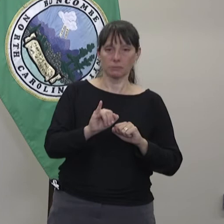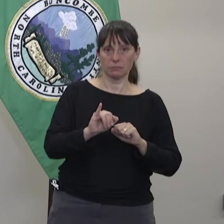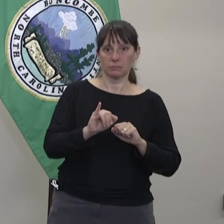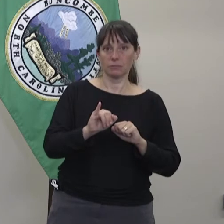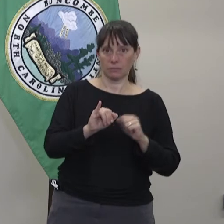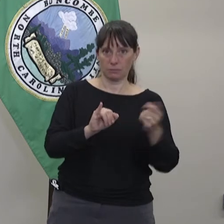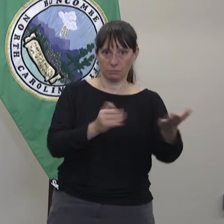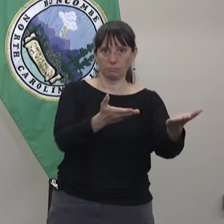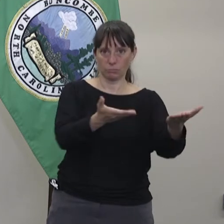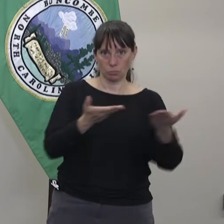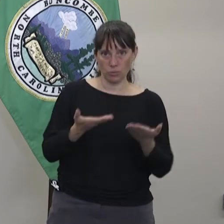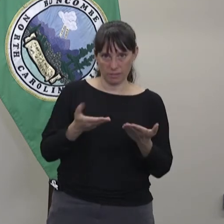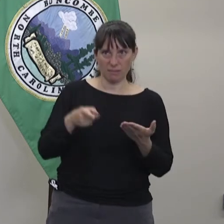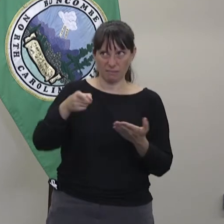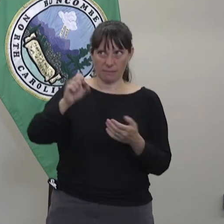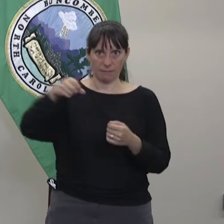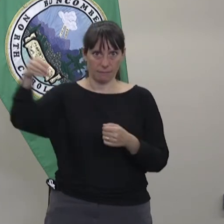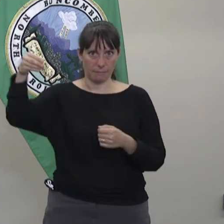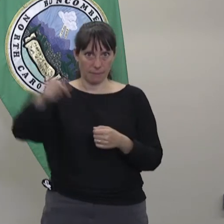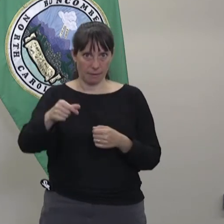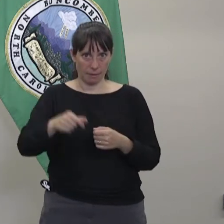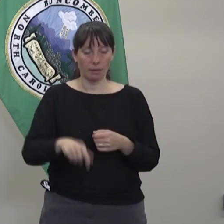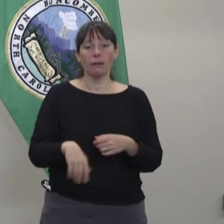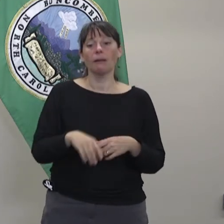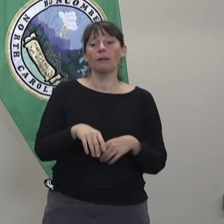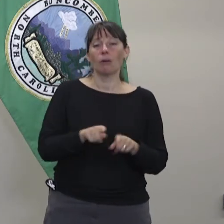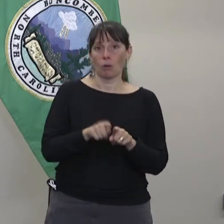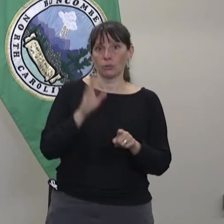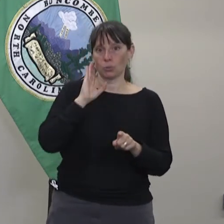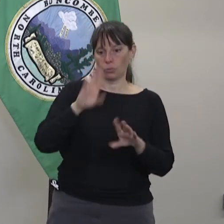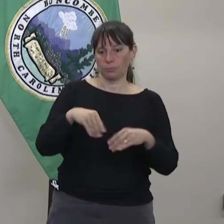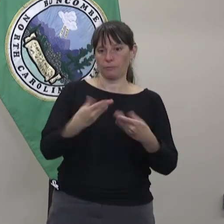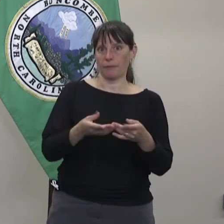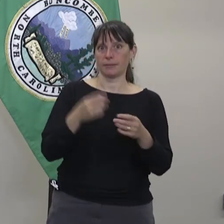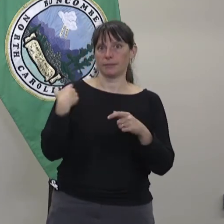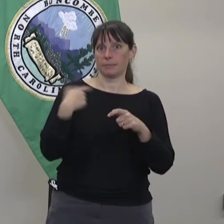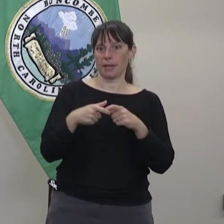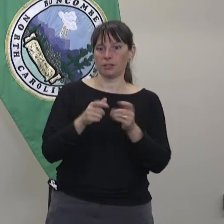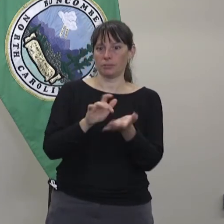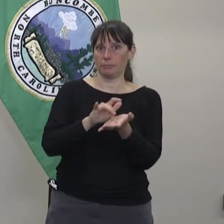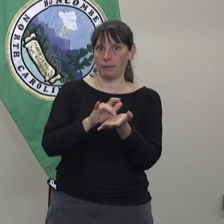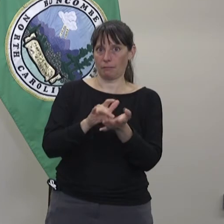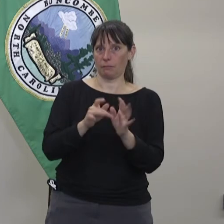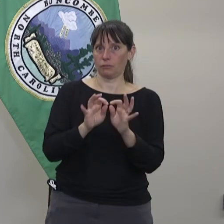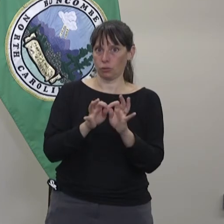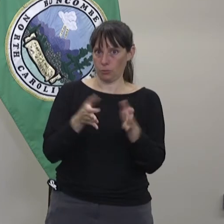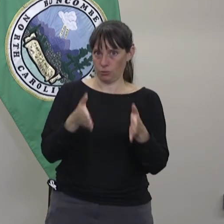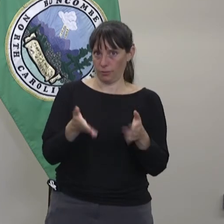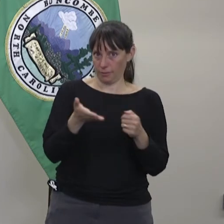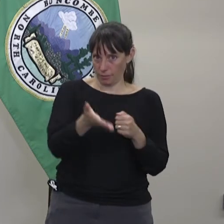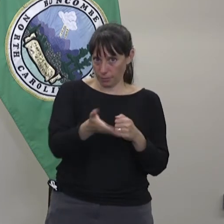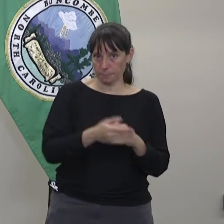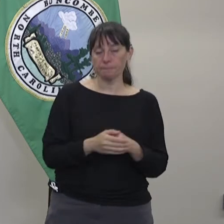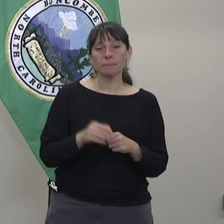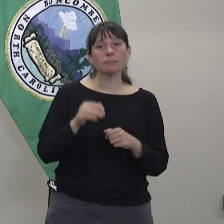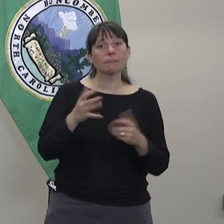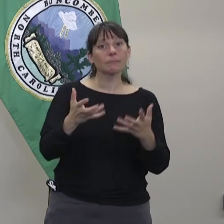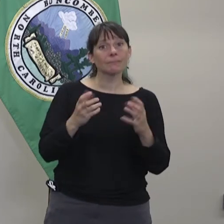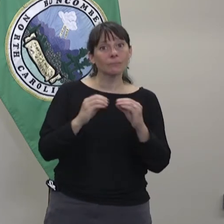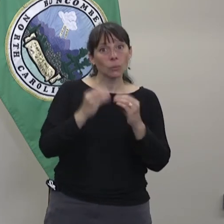For more information about COVID-19 testing in Buncombe County, please visit buncombeready.org.